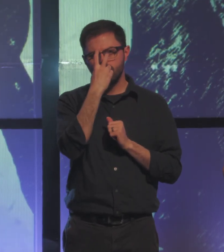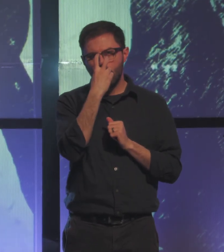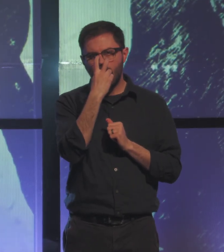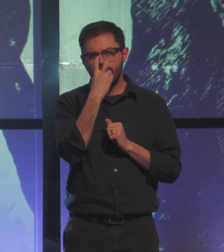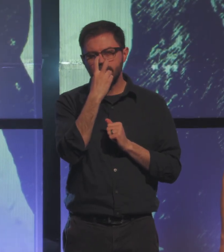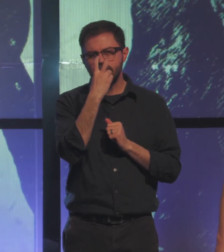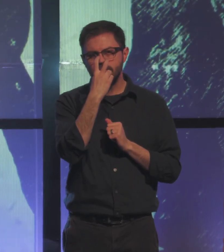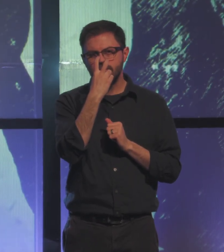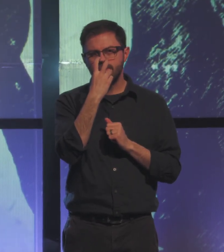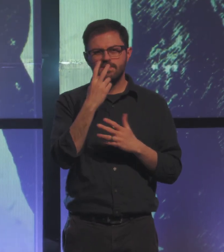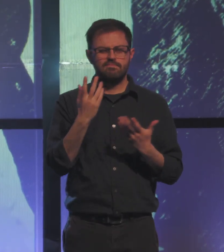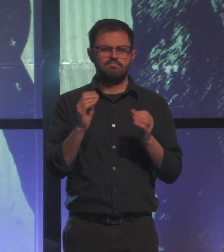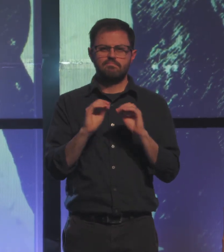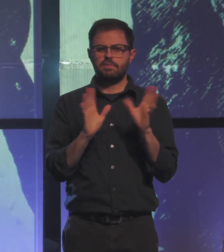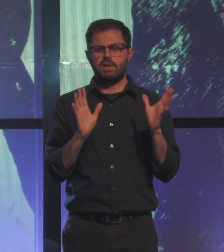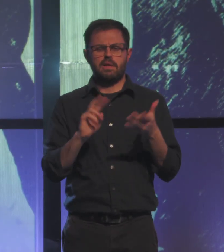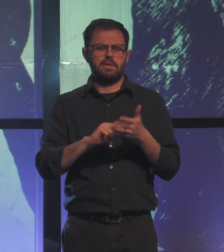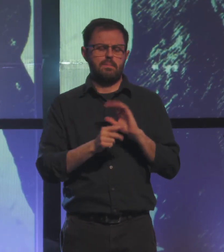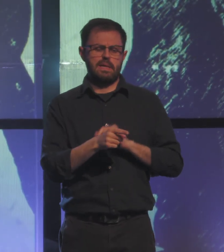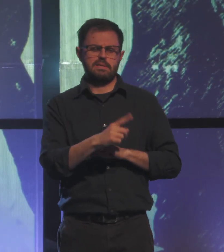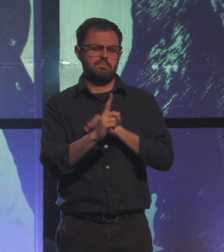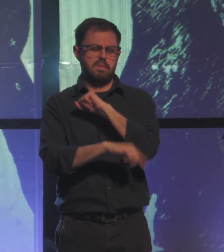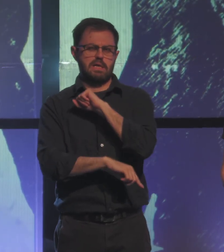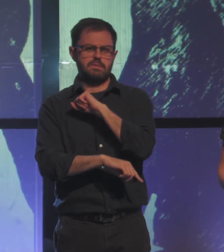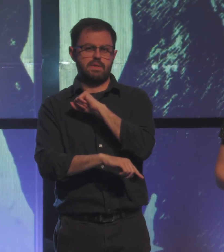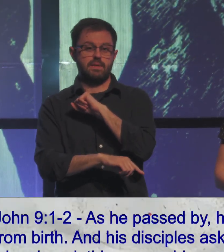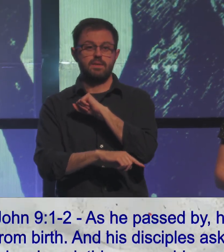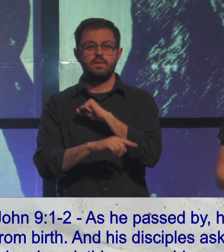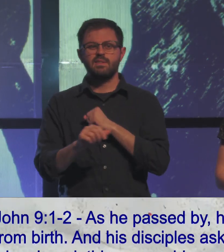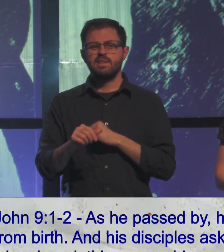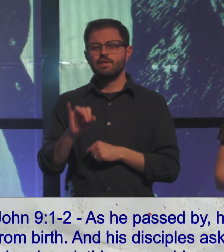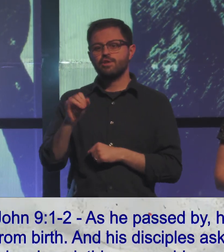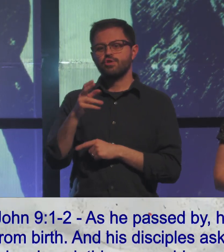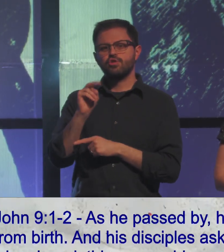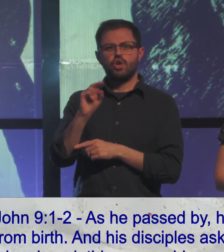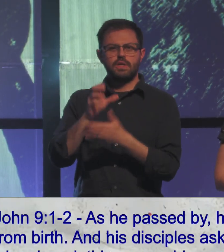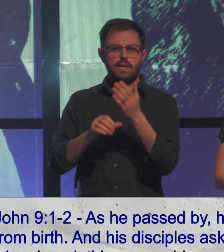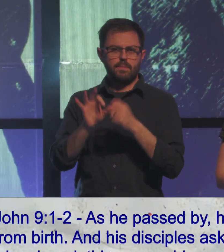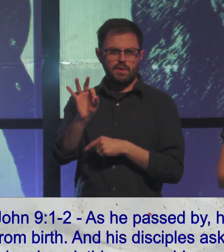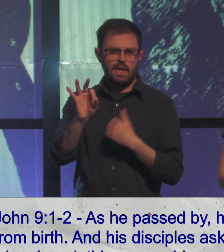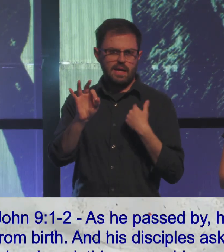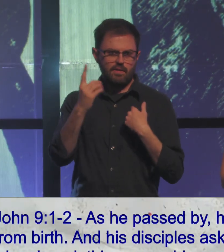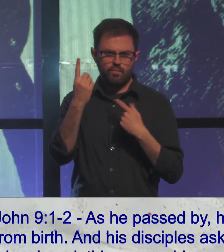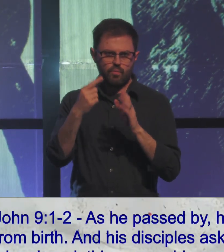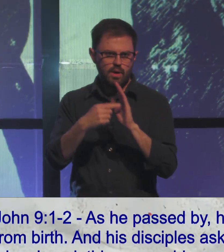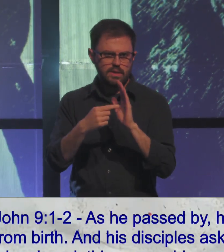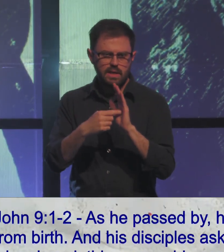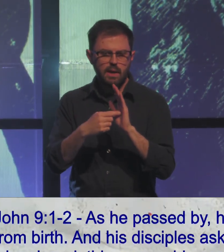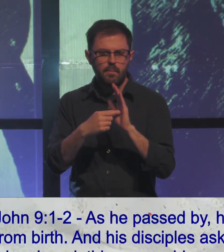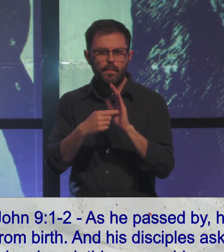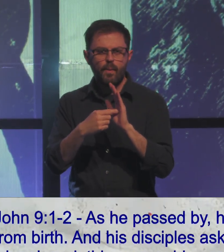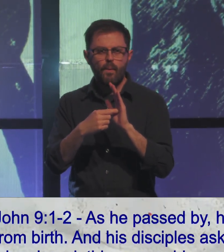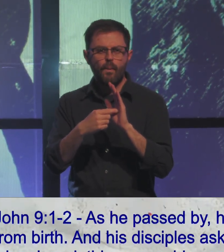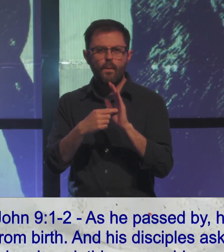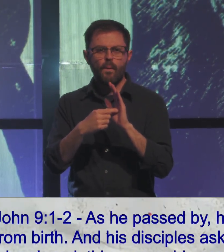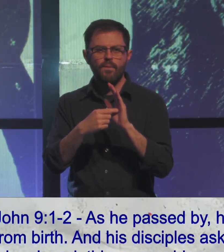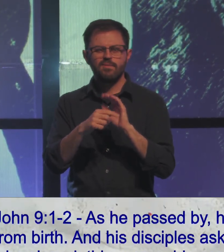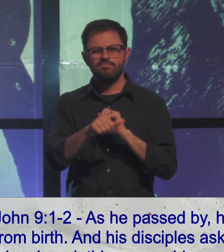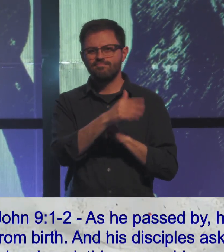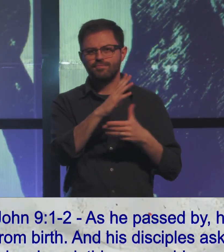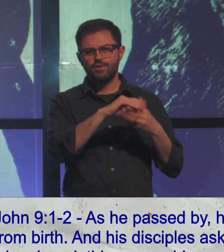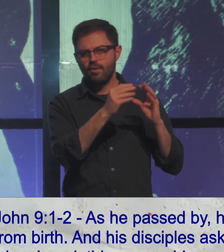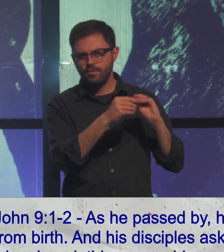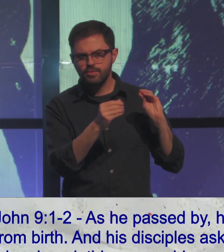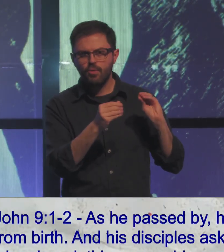it was clearly punishment. In John chapter 9, we see an example of this. In John chapter 9, and another story,